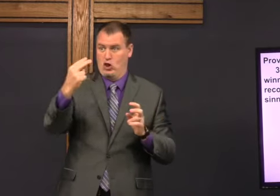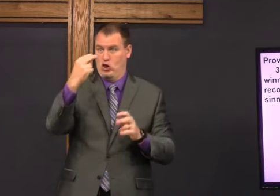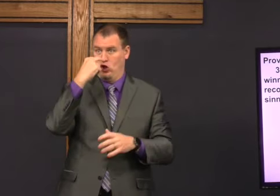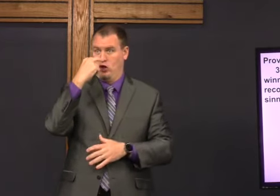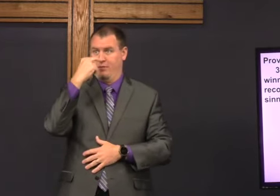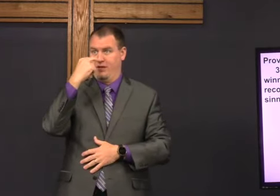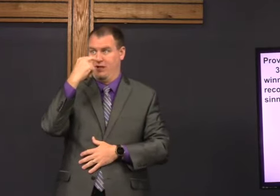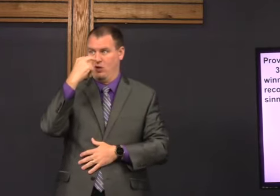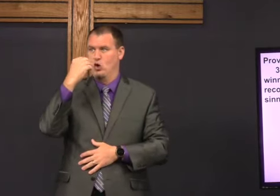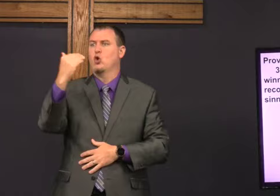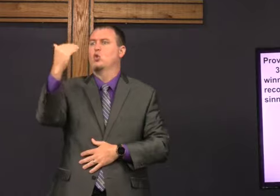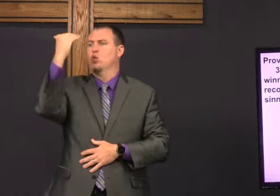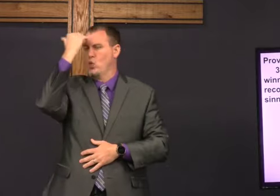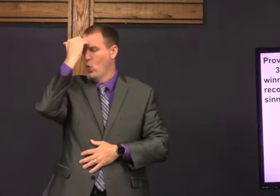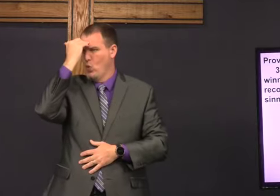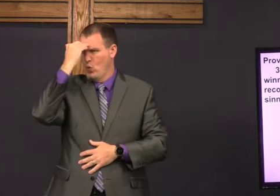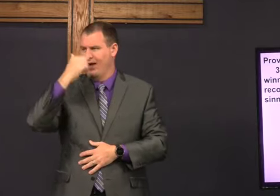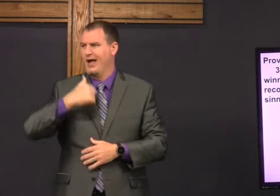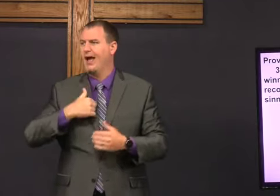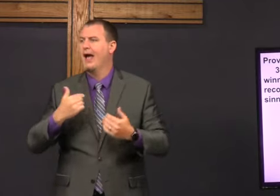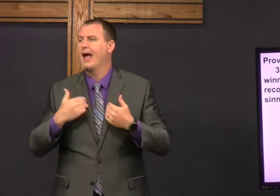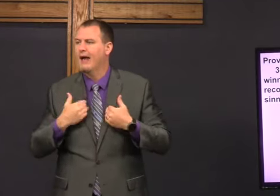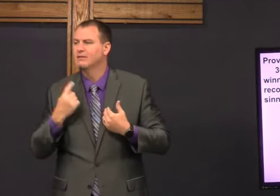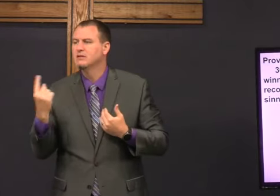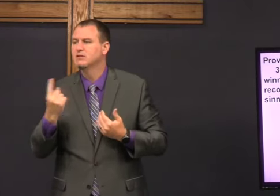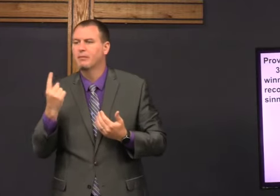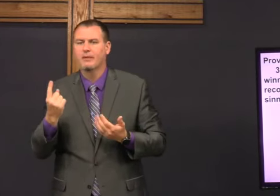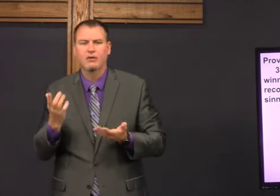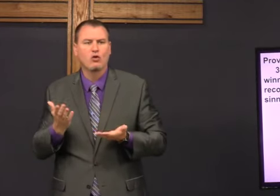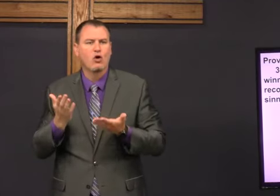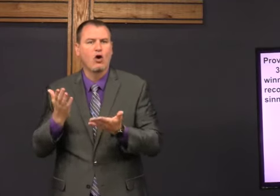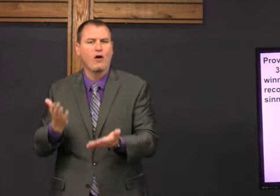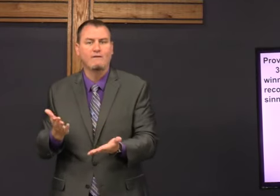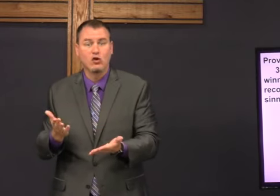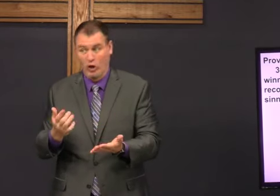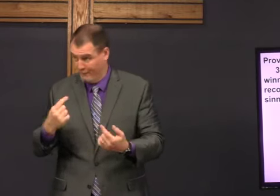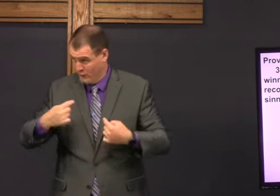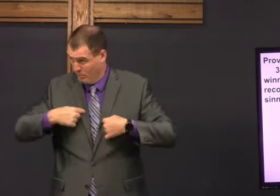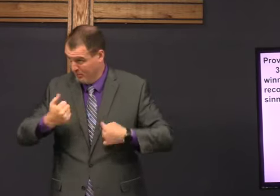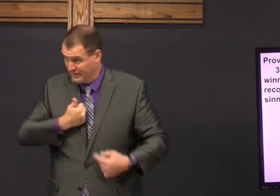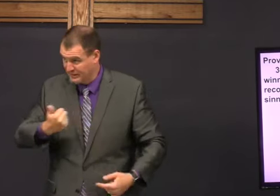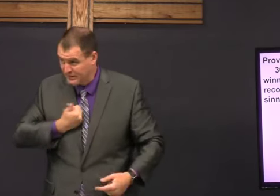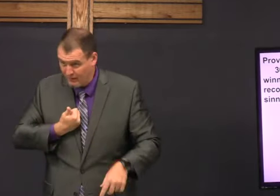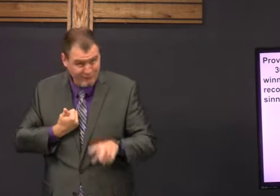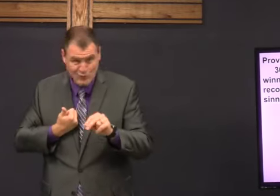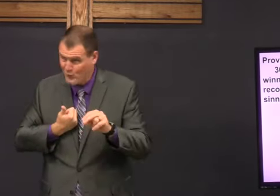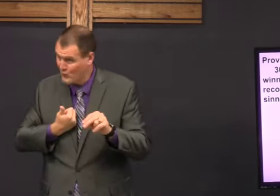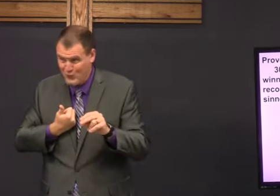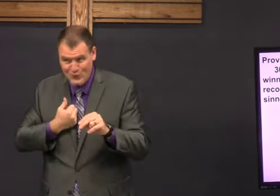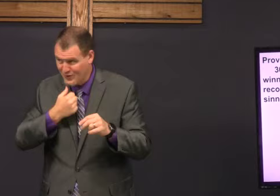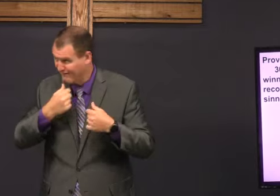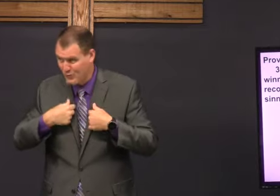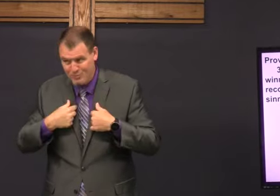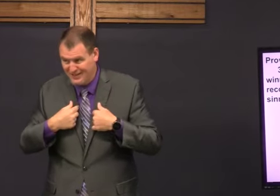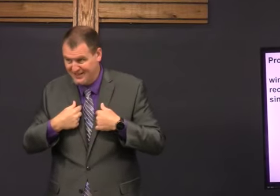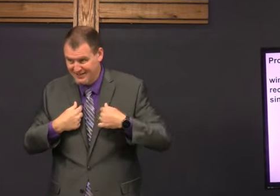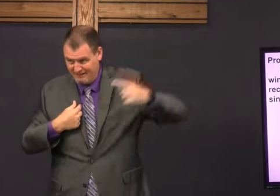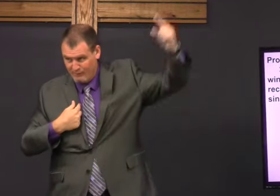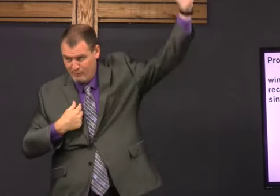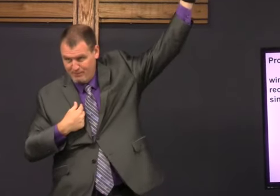So that people can look at me and know that I have something to offer. Not from myself,